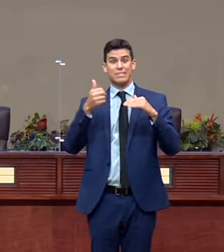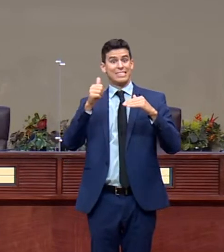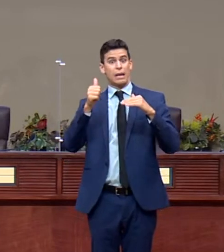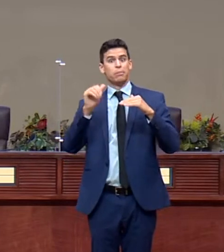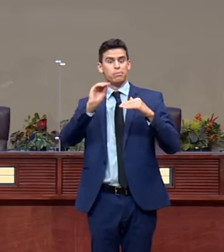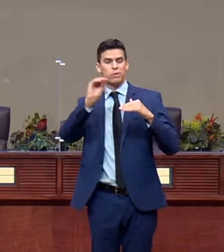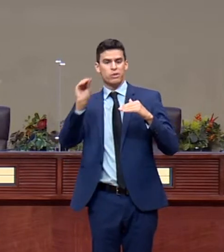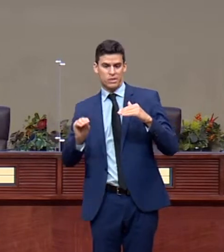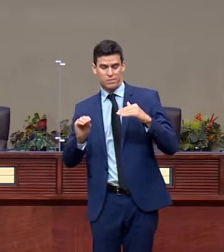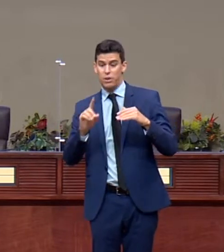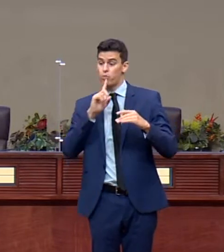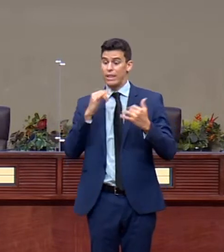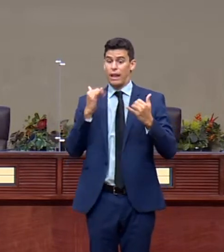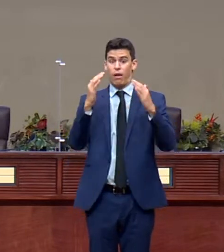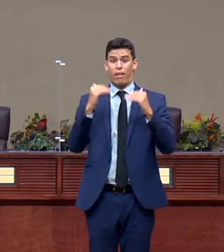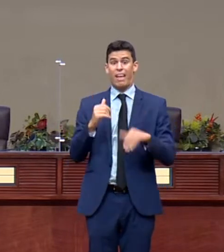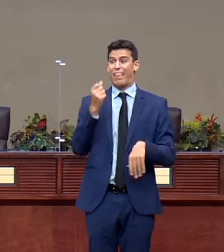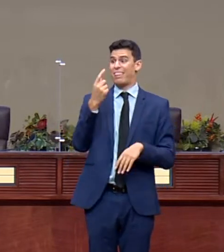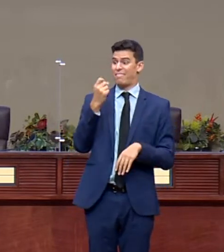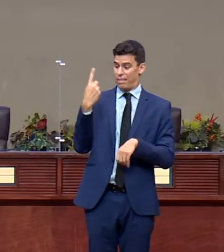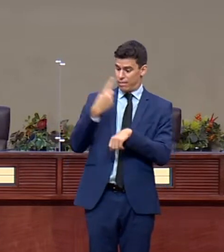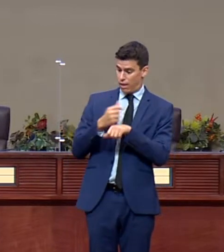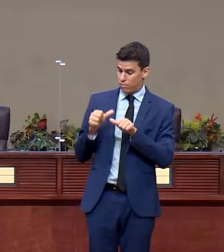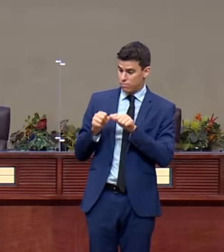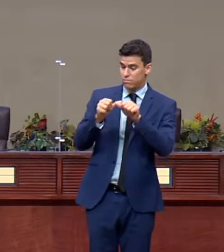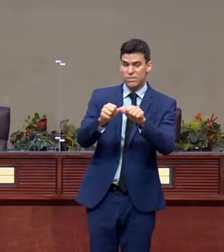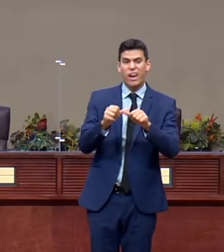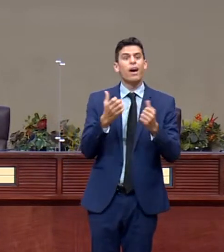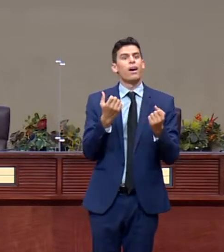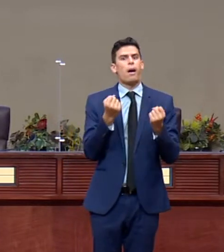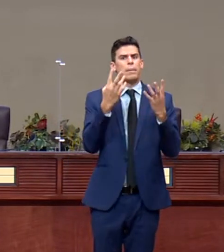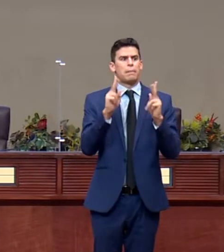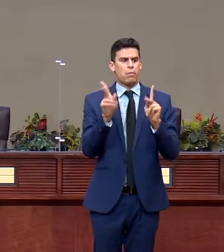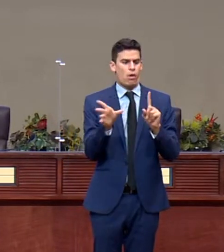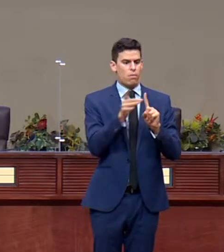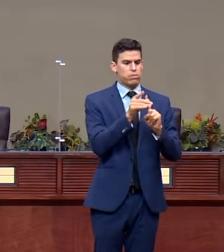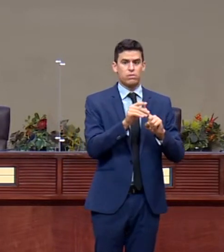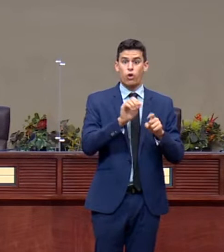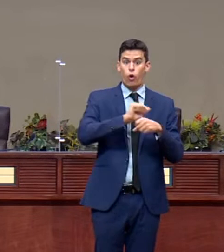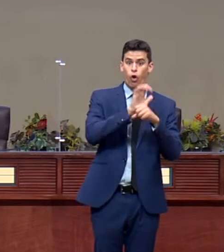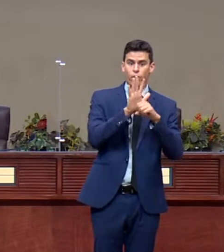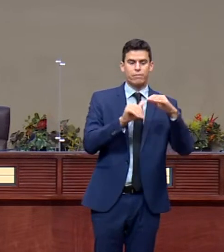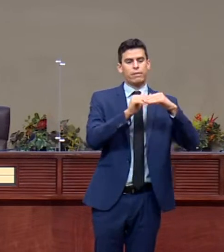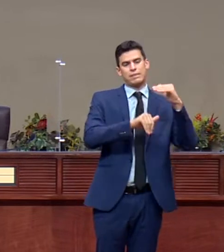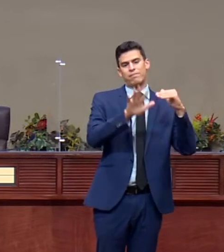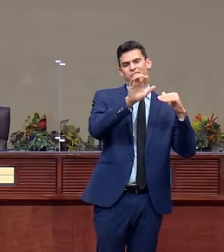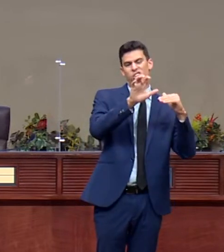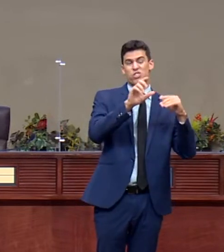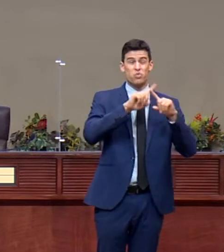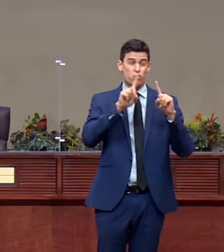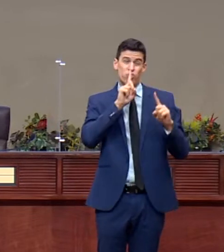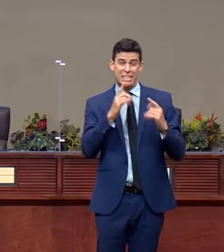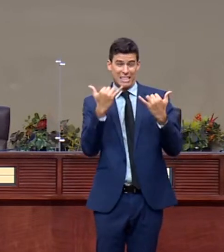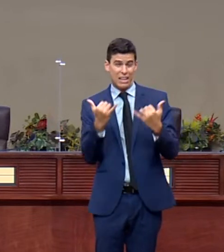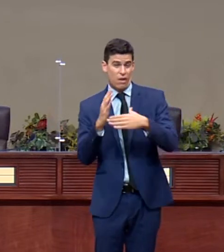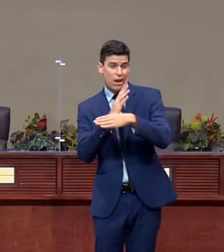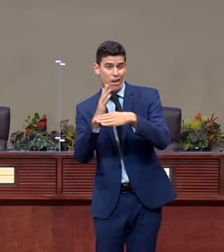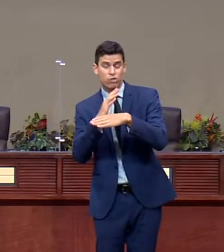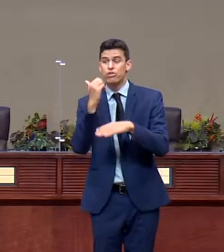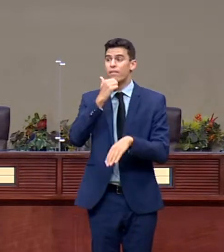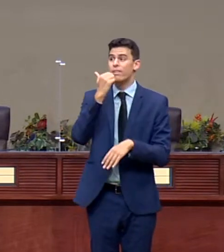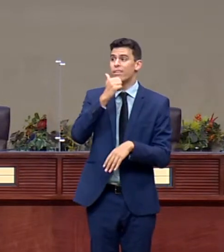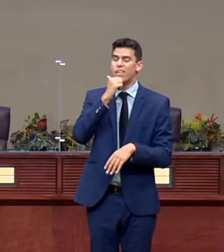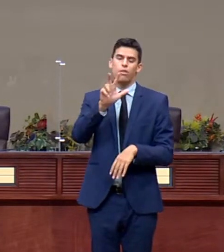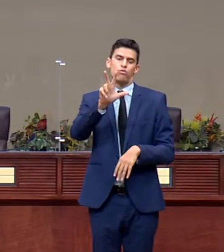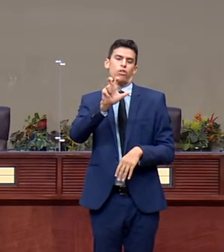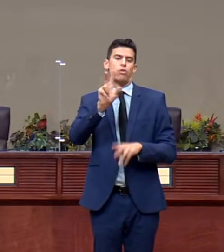have less than 500 cases a day. Right now, we are in average less than 300 cases a day. For the number